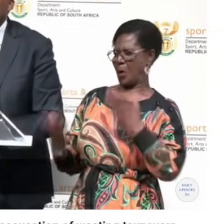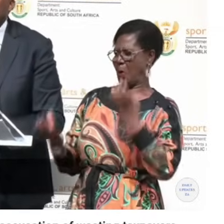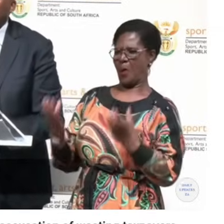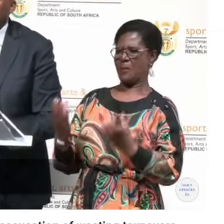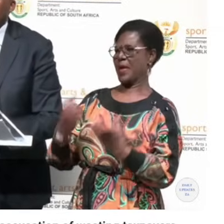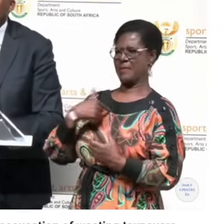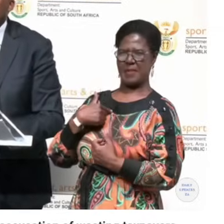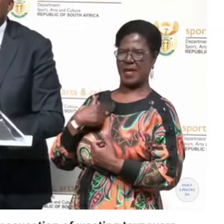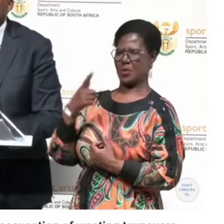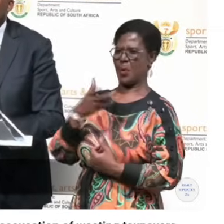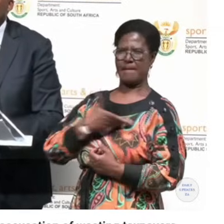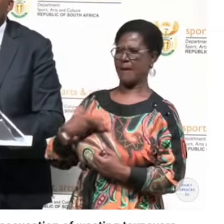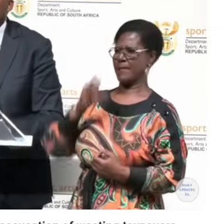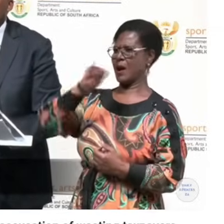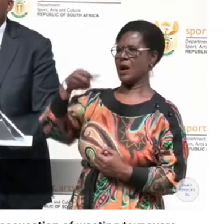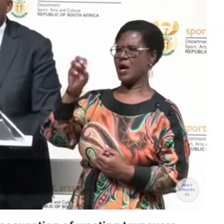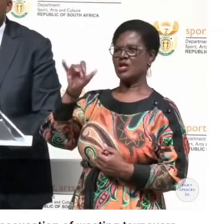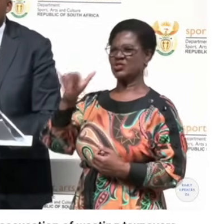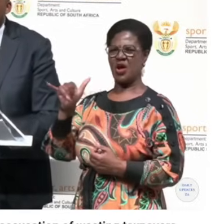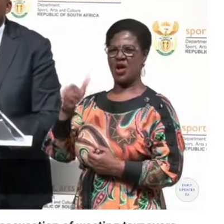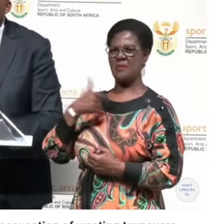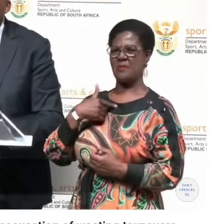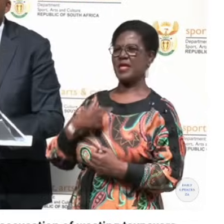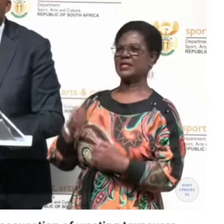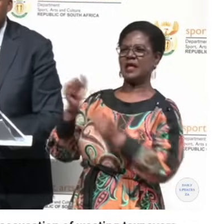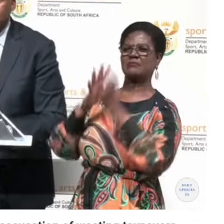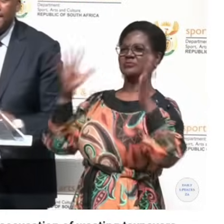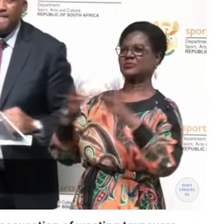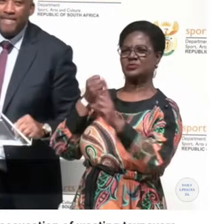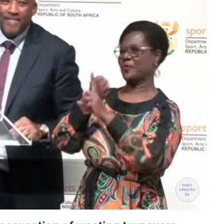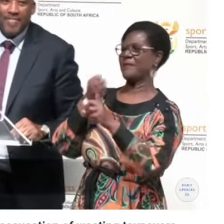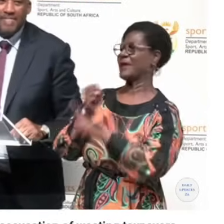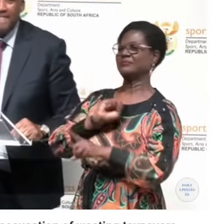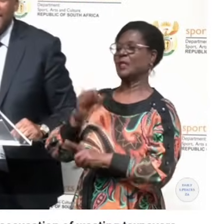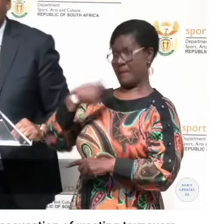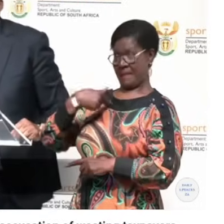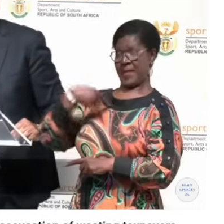I am not a super fan. I'm the Minister of Sport, Arts and Culture.